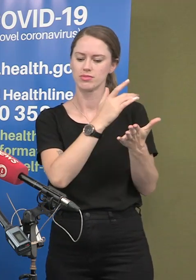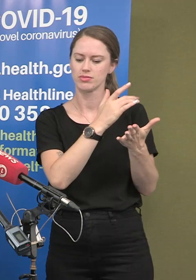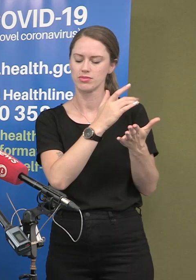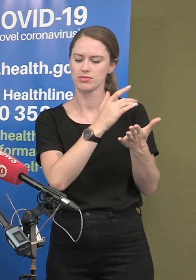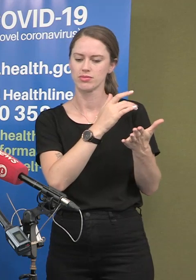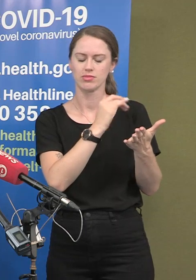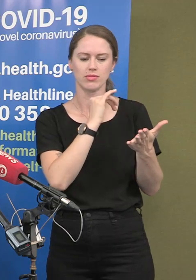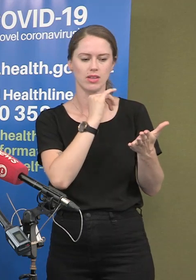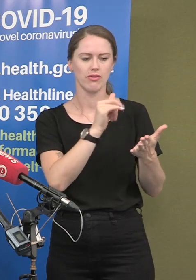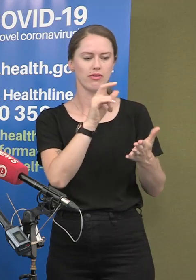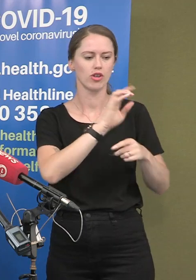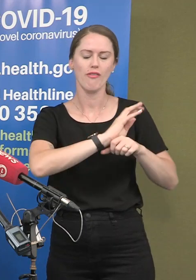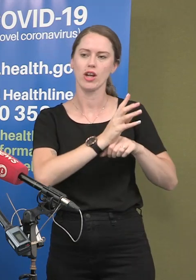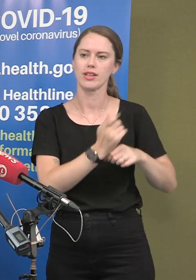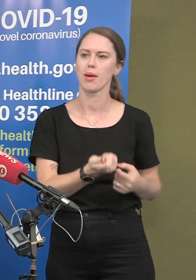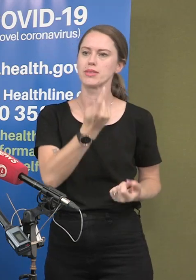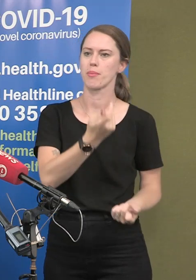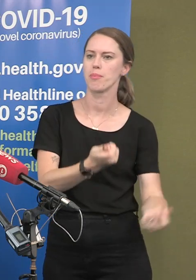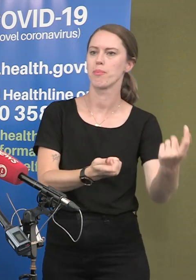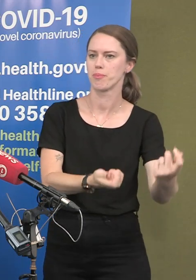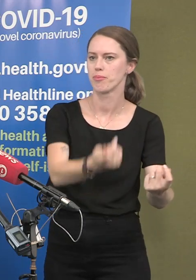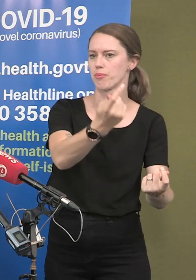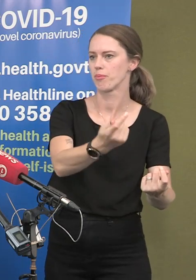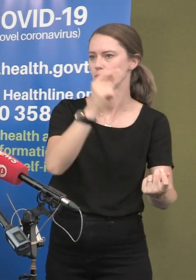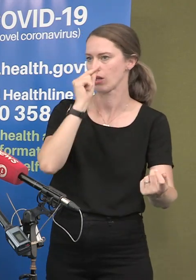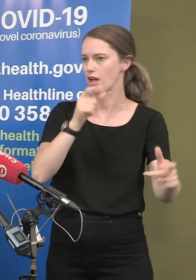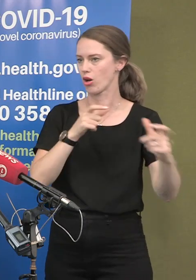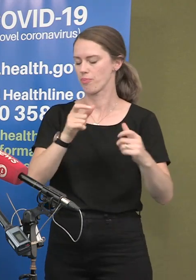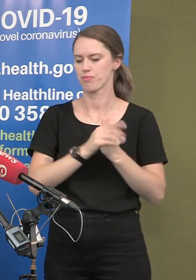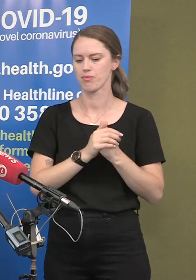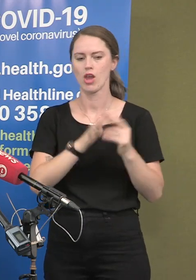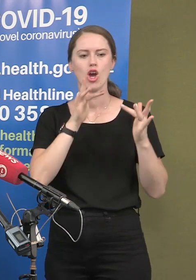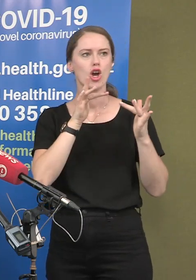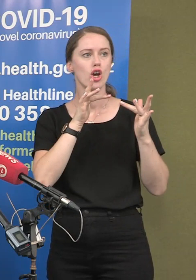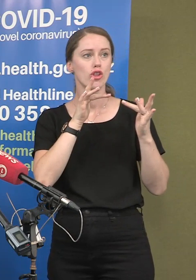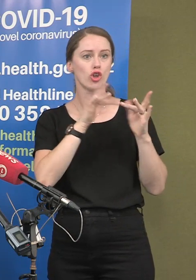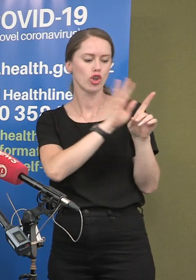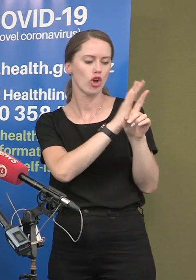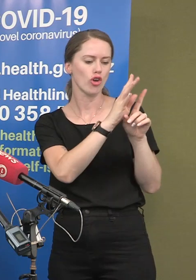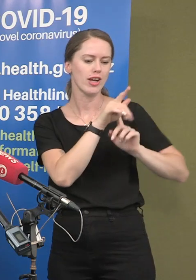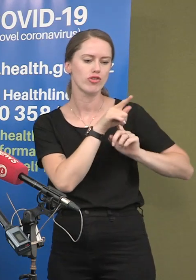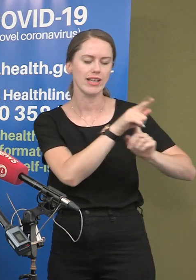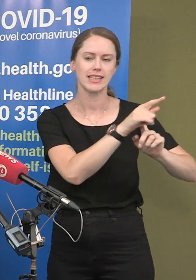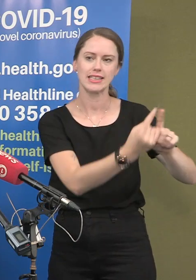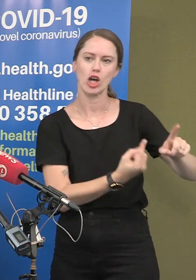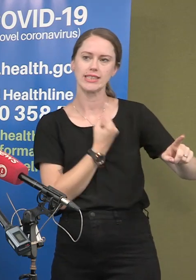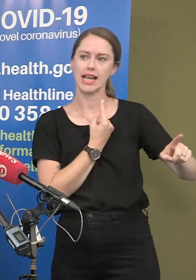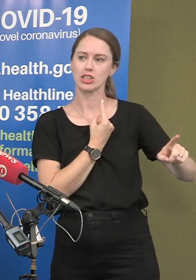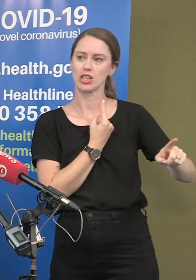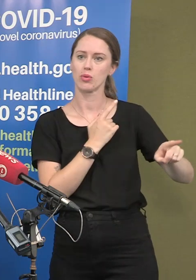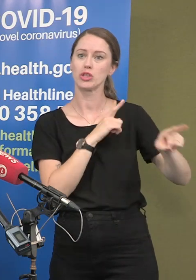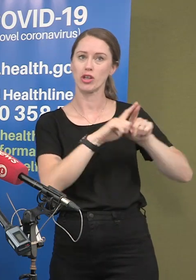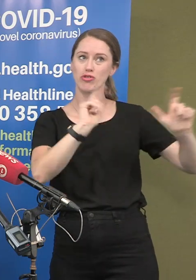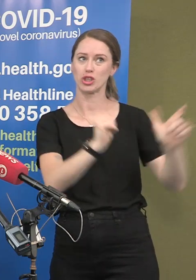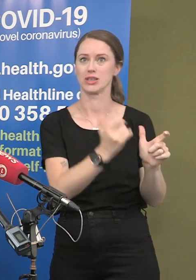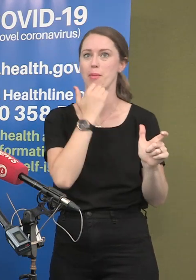of COVID-19 as they come through. Of course, with our contact tracing and intensive contact tracing and self-isolation, what we're trying to do is